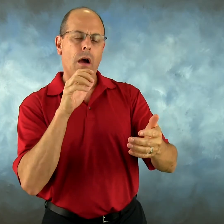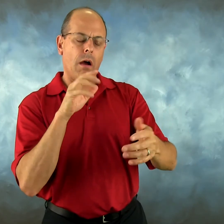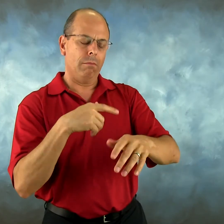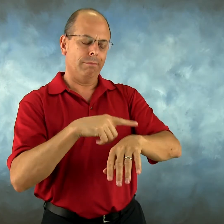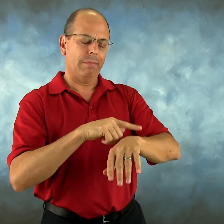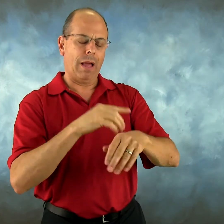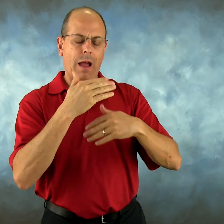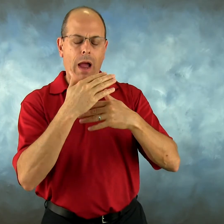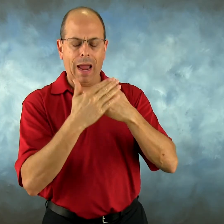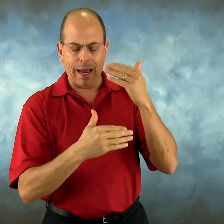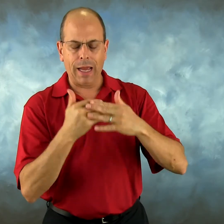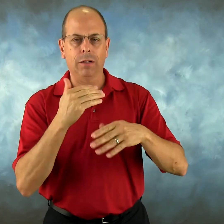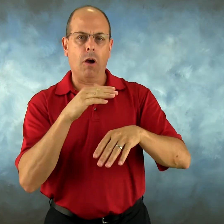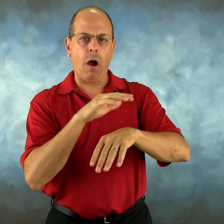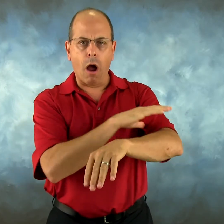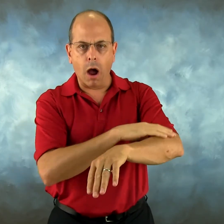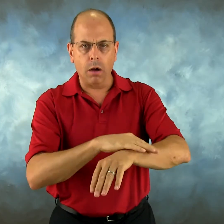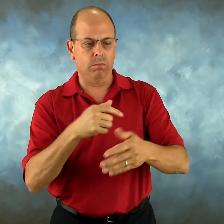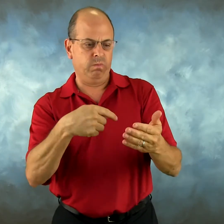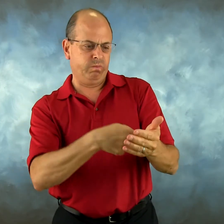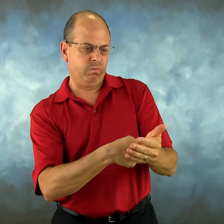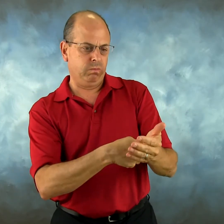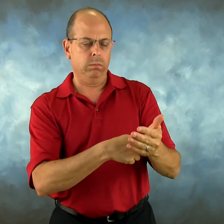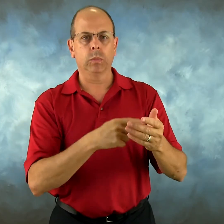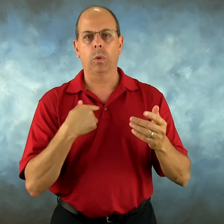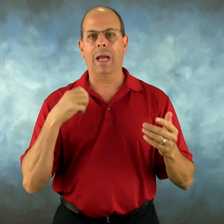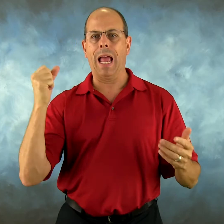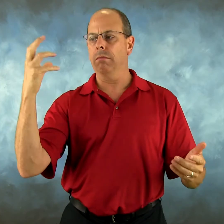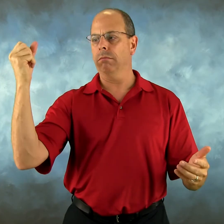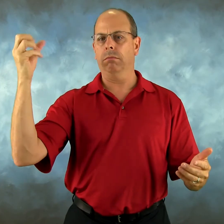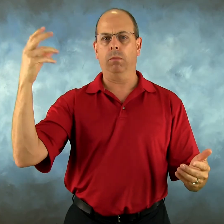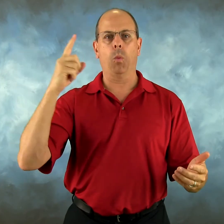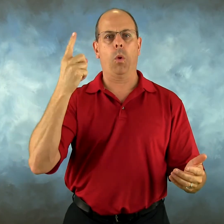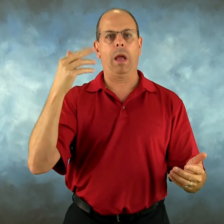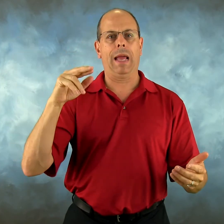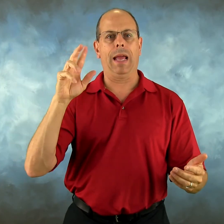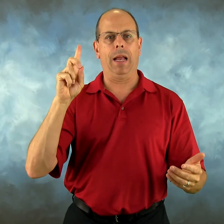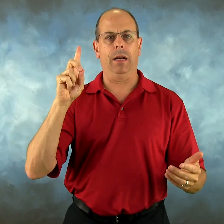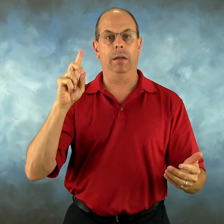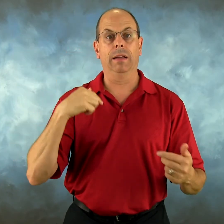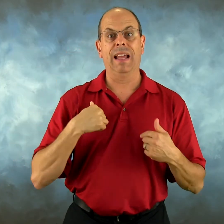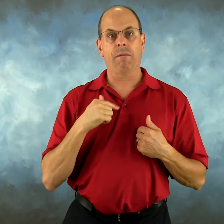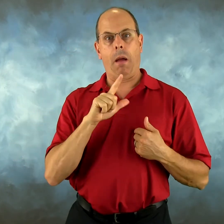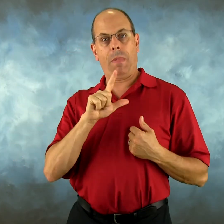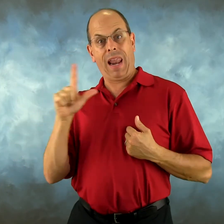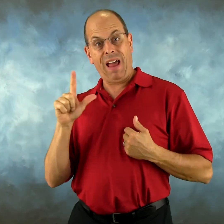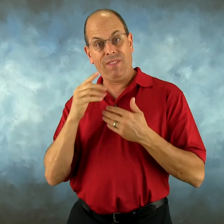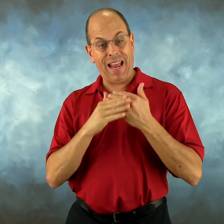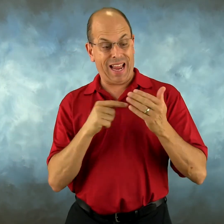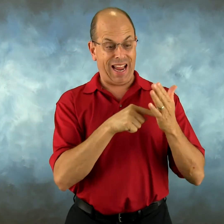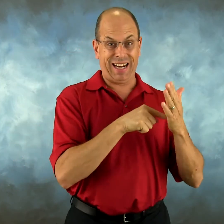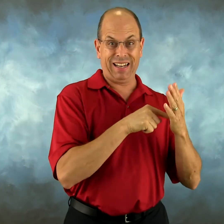sign. If the IV is put in my left hand or my non-dominant arm, I will be able to sign